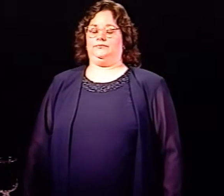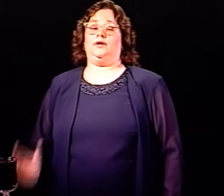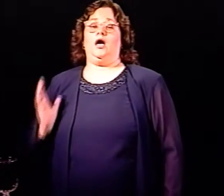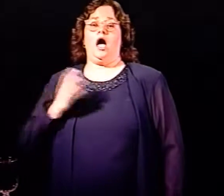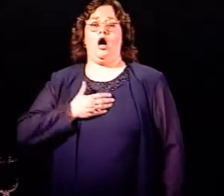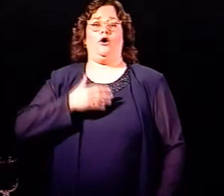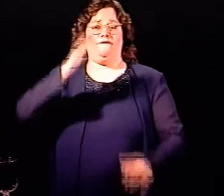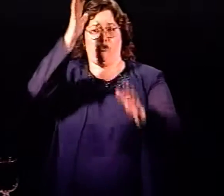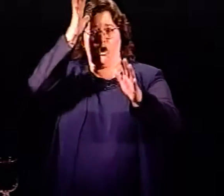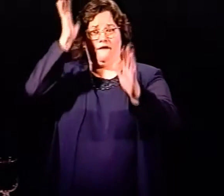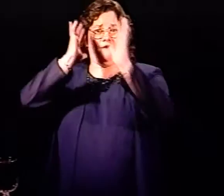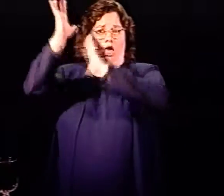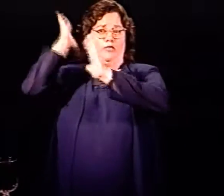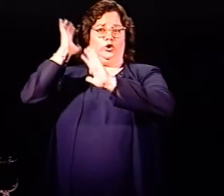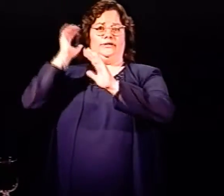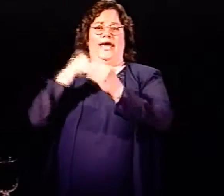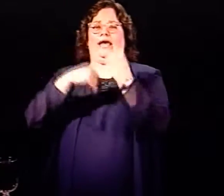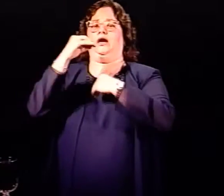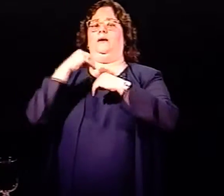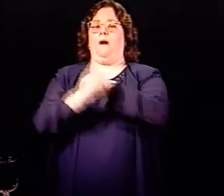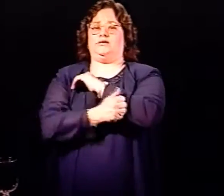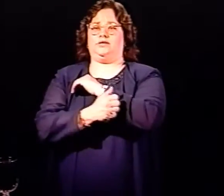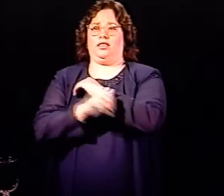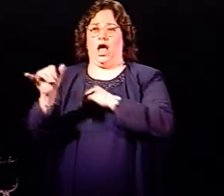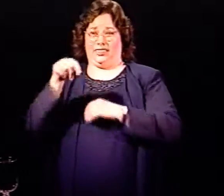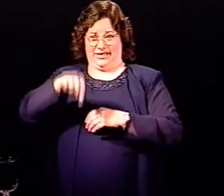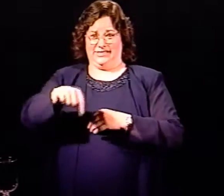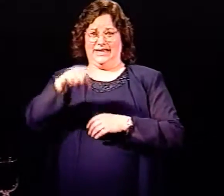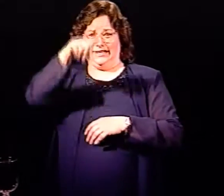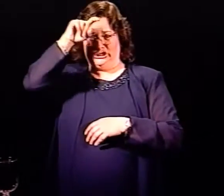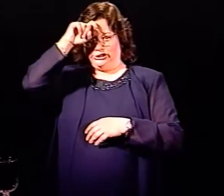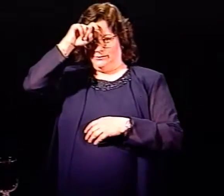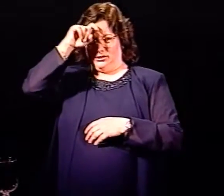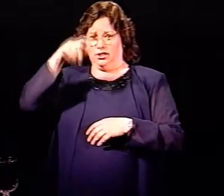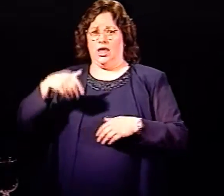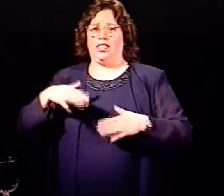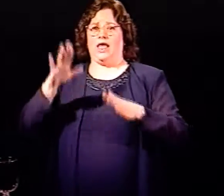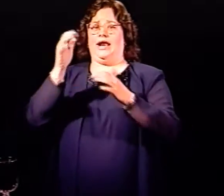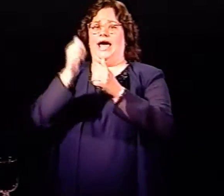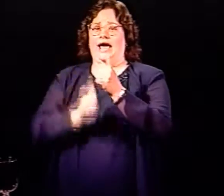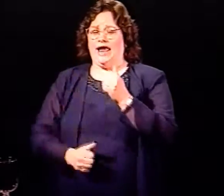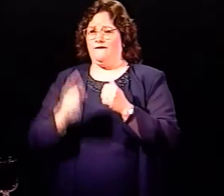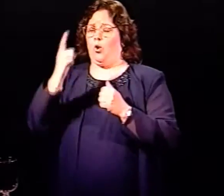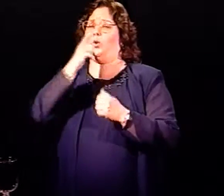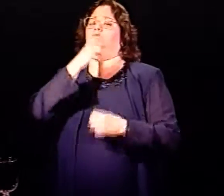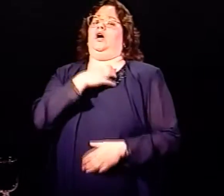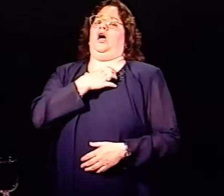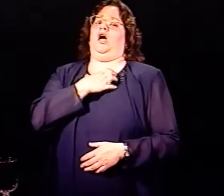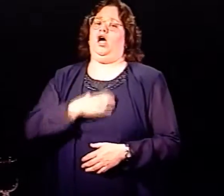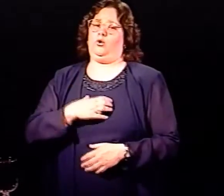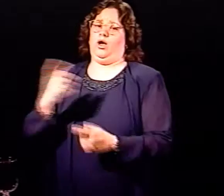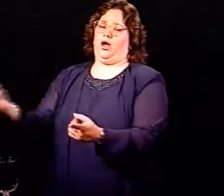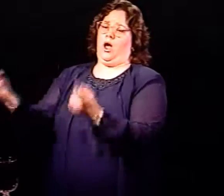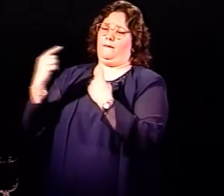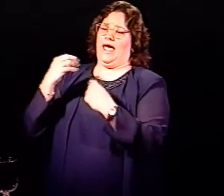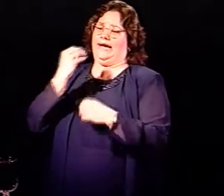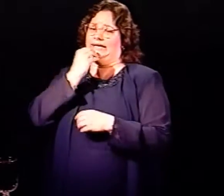Our forefathers ate matzah like this in Egypt. Let everyone who is hungry come and eat with